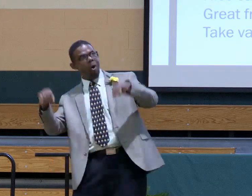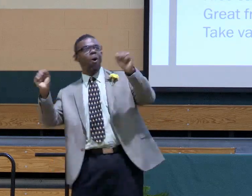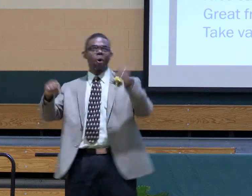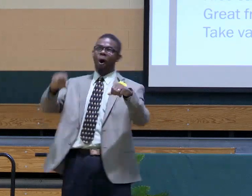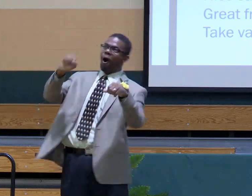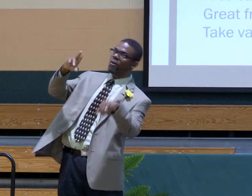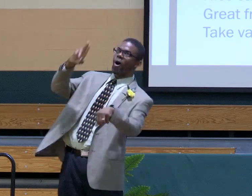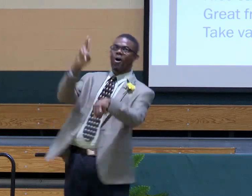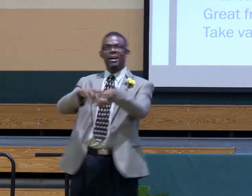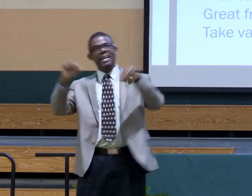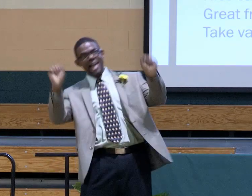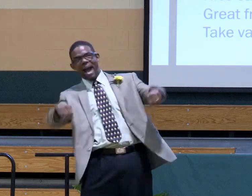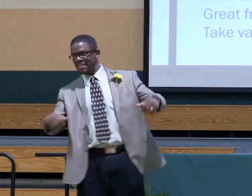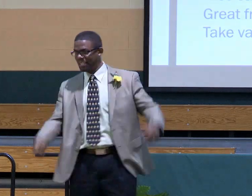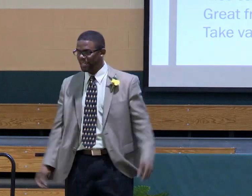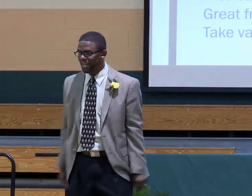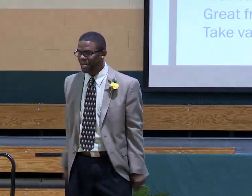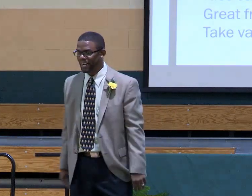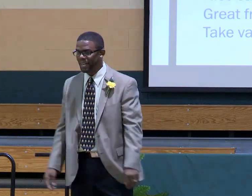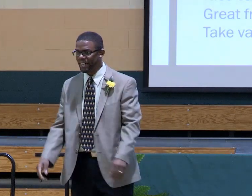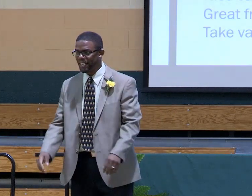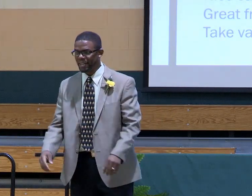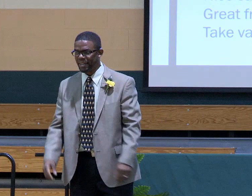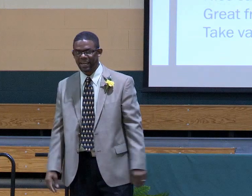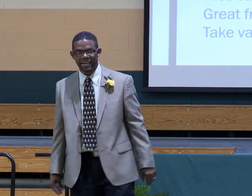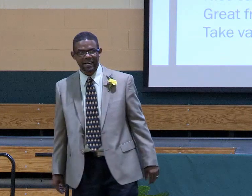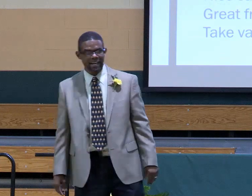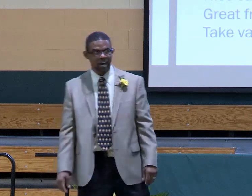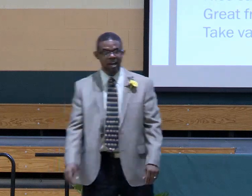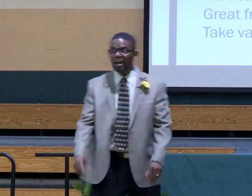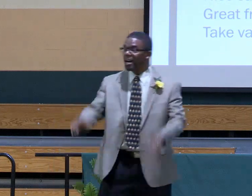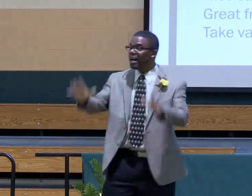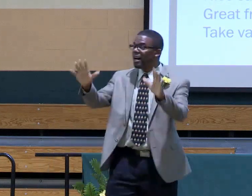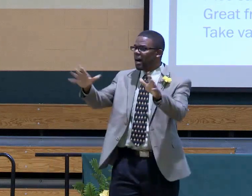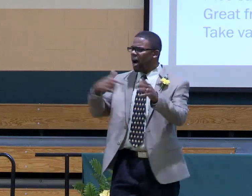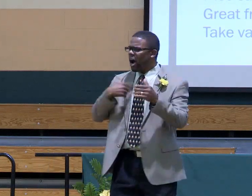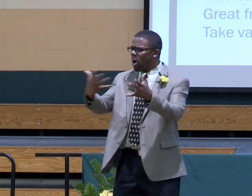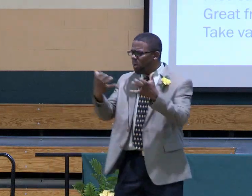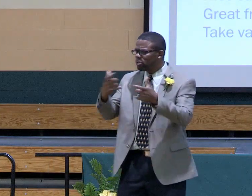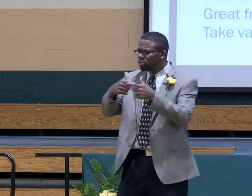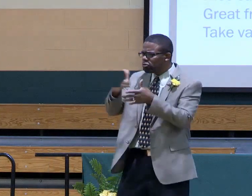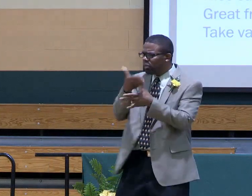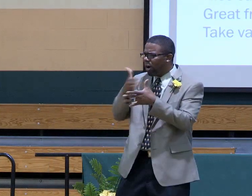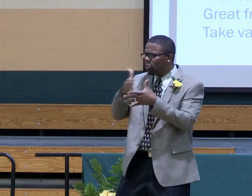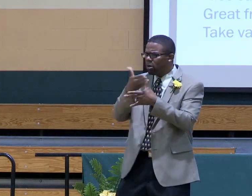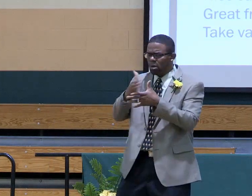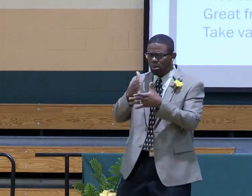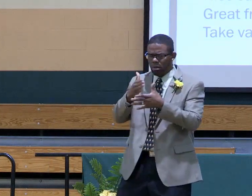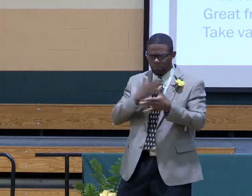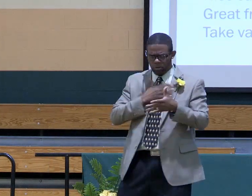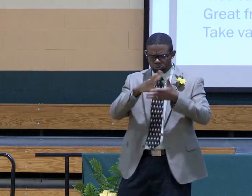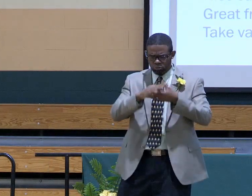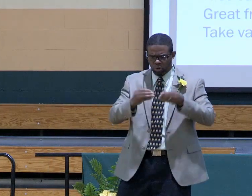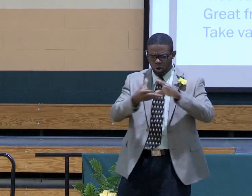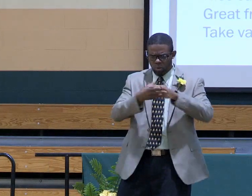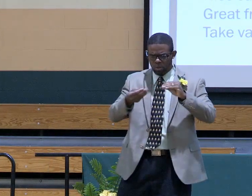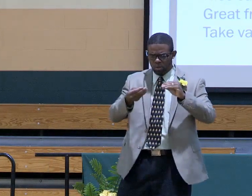Everybody's saying, oh yeah, of course I do. Of course you do. Well, I would just like to share a bit of